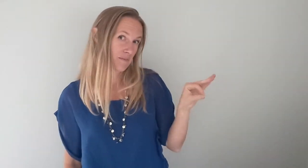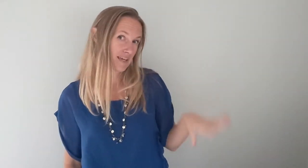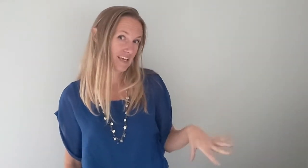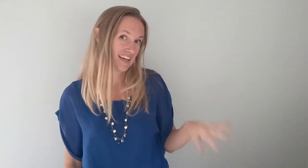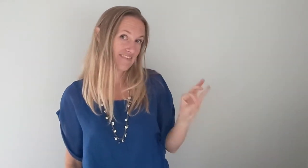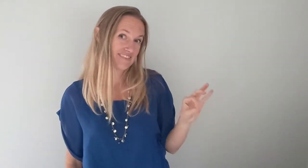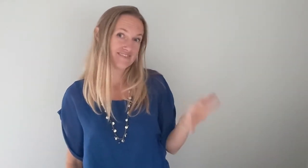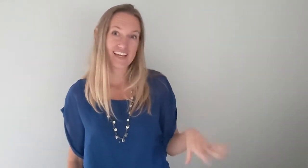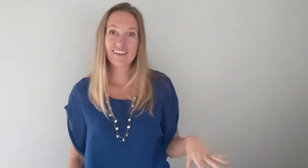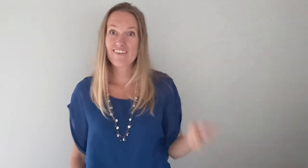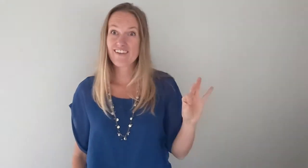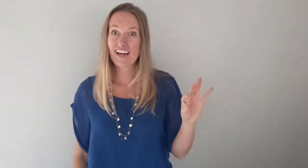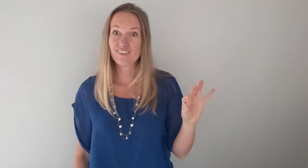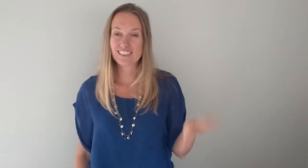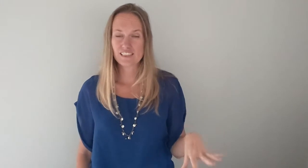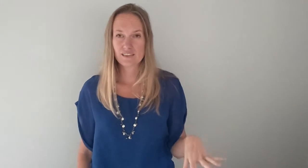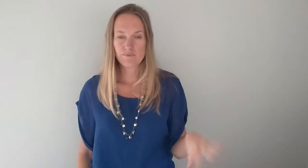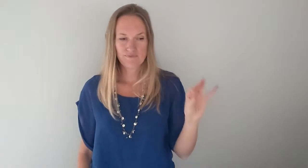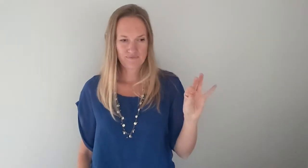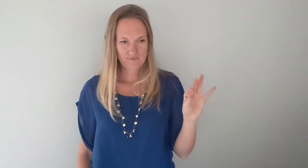making an F, okay? Found.